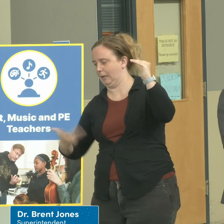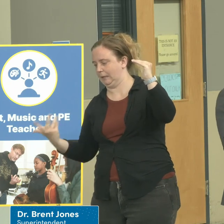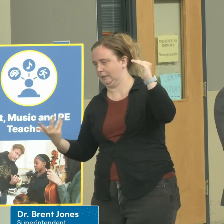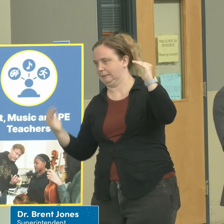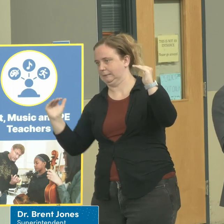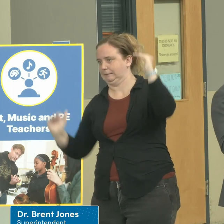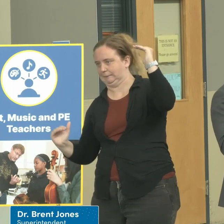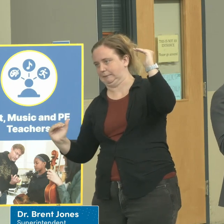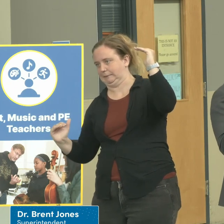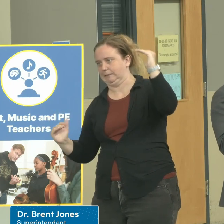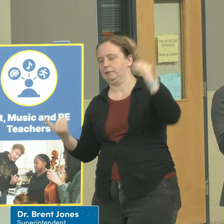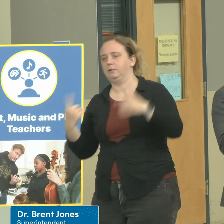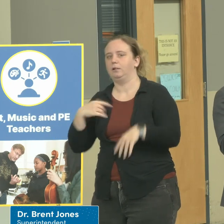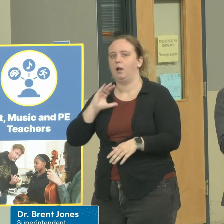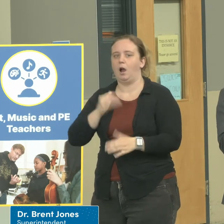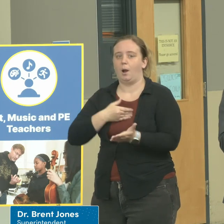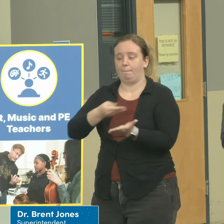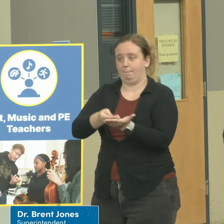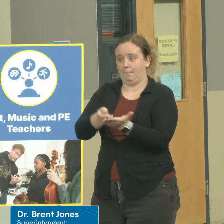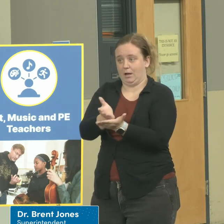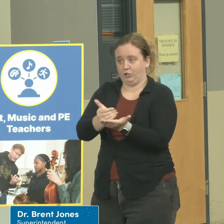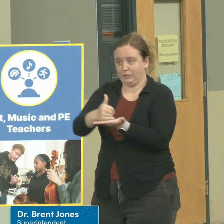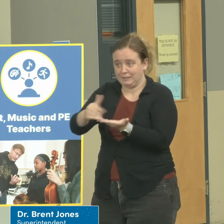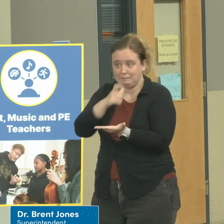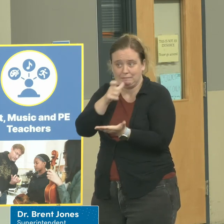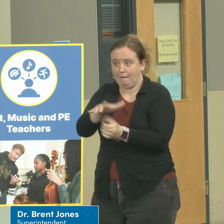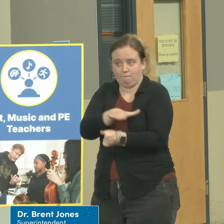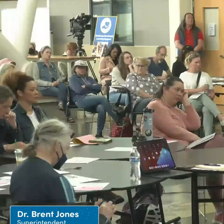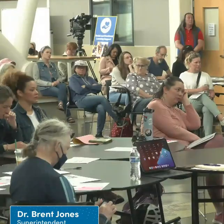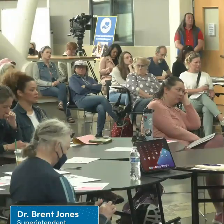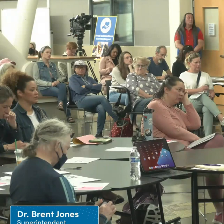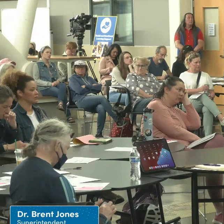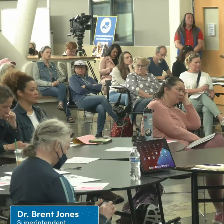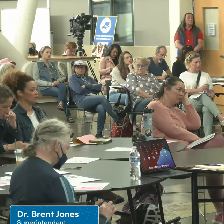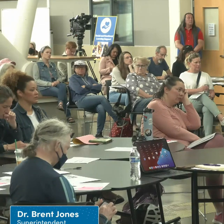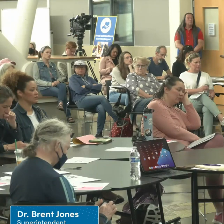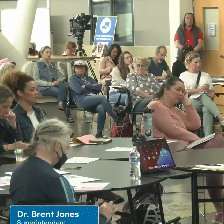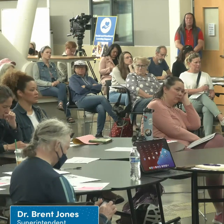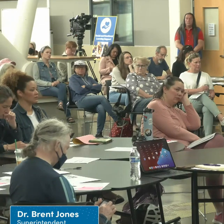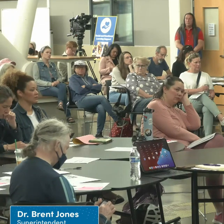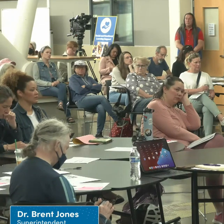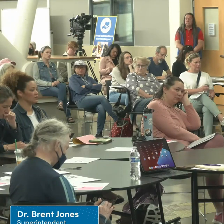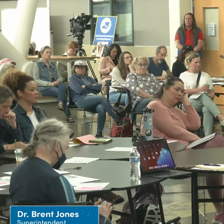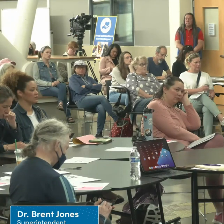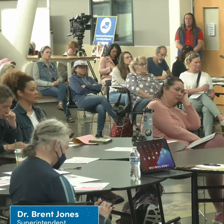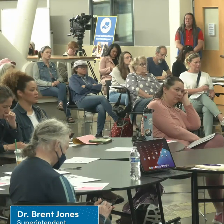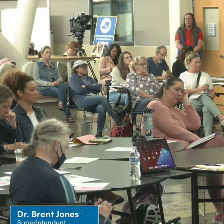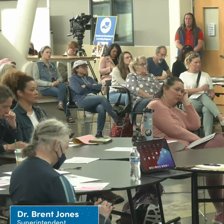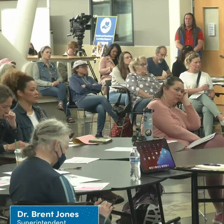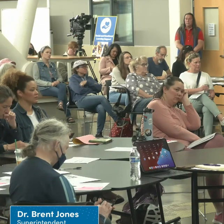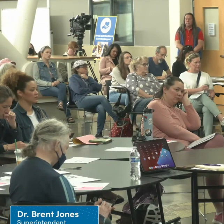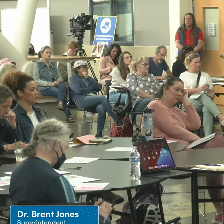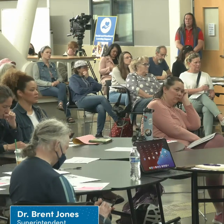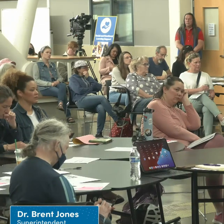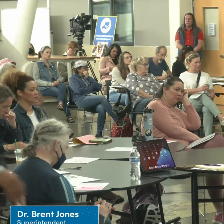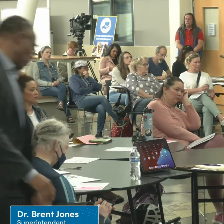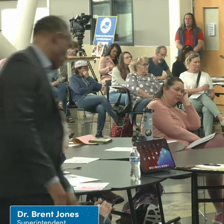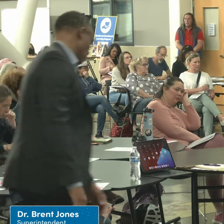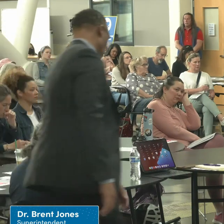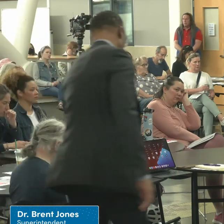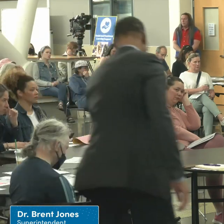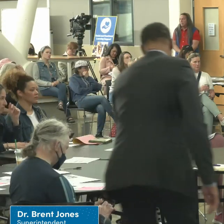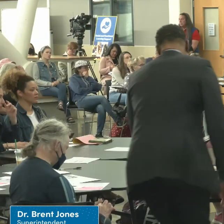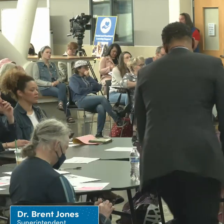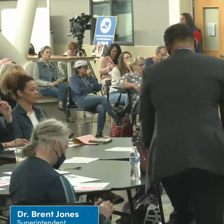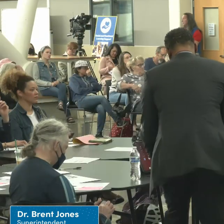We're experiencing a reduction in school age population in the city, and simply enrollment decline. We're not the